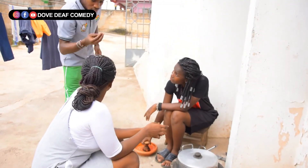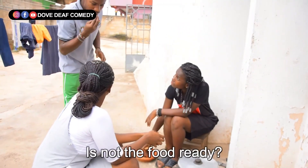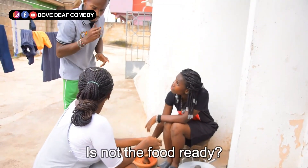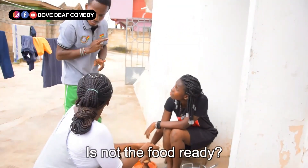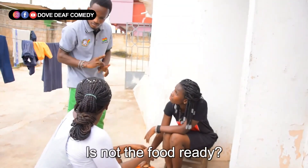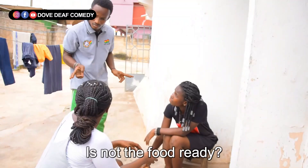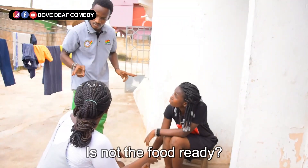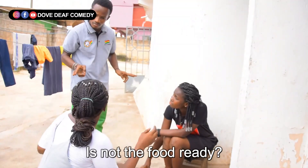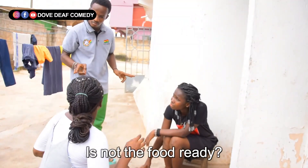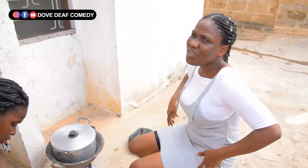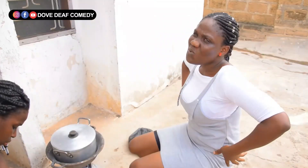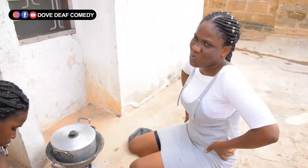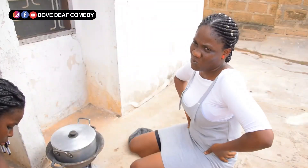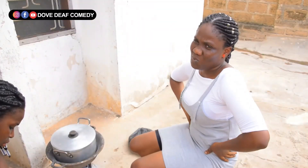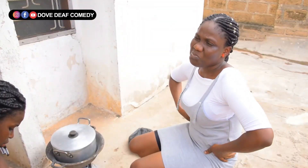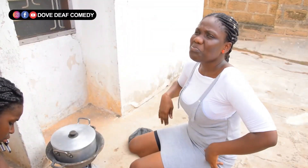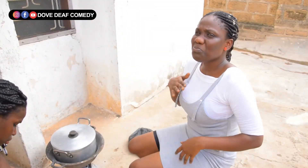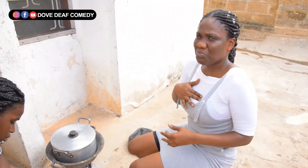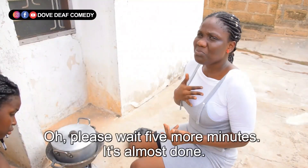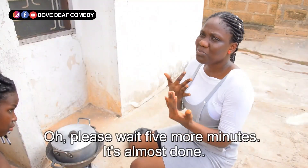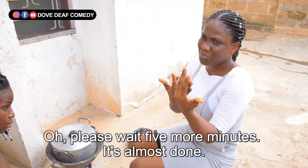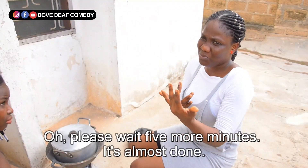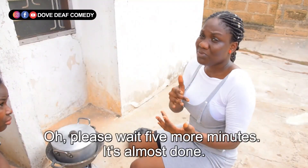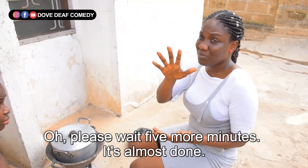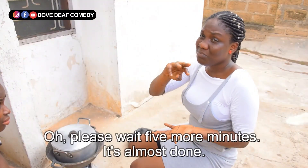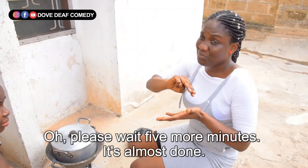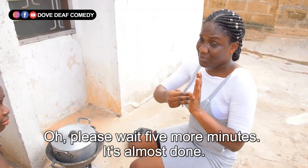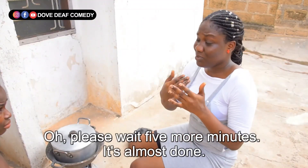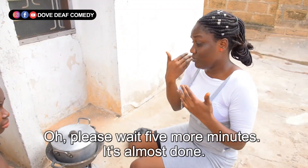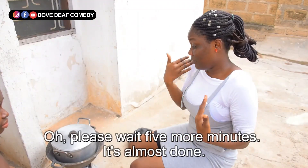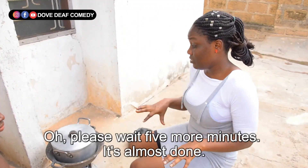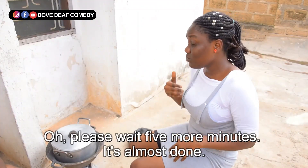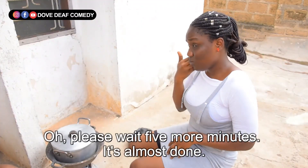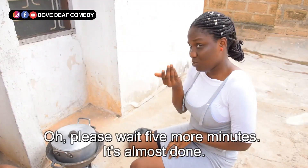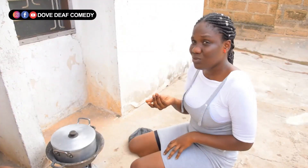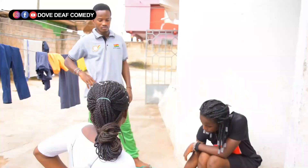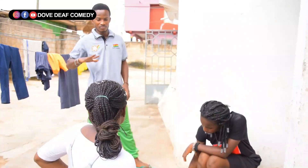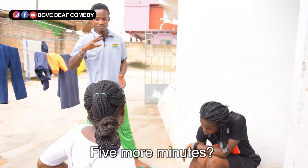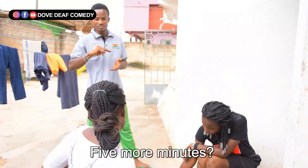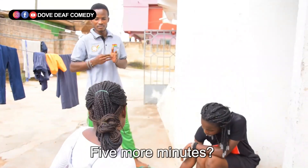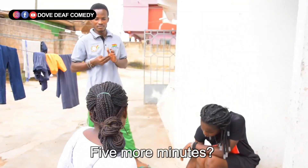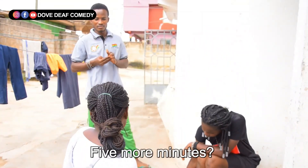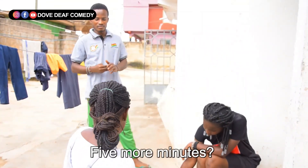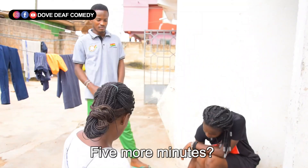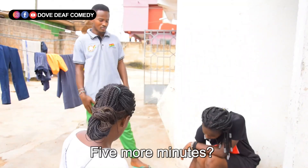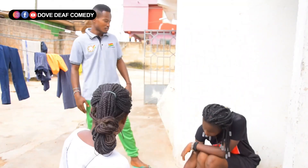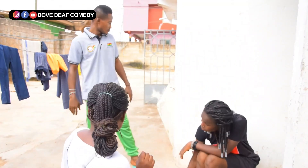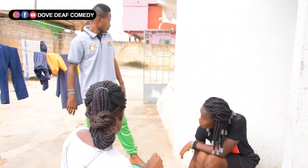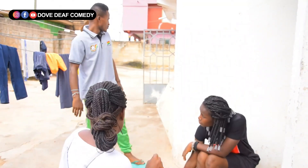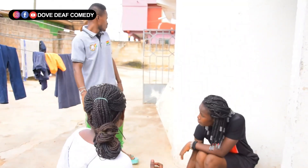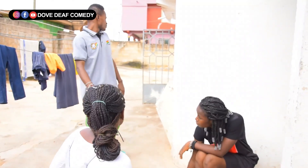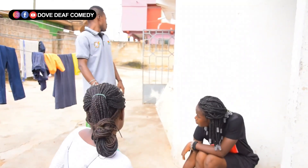Is not the food ready? Oh, please wait 5 more minutes. It's almost done. 5 more